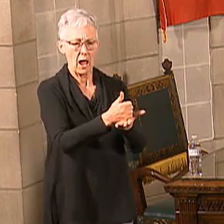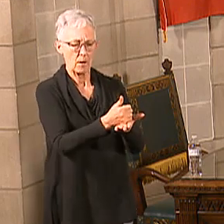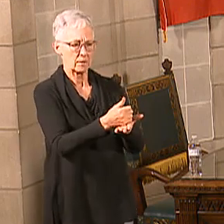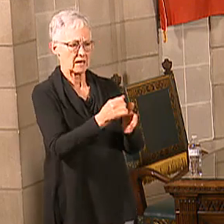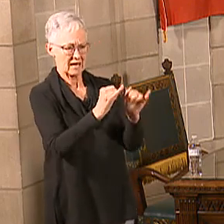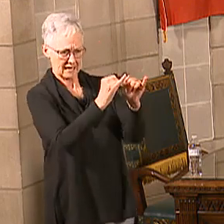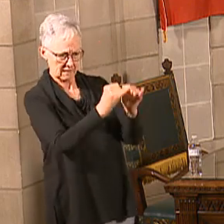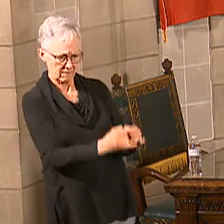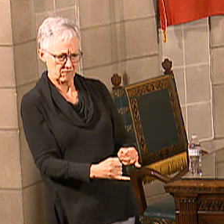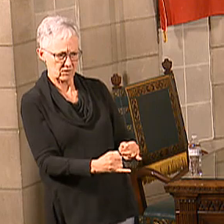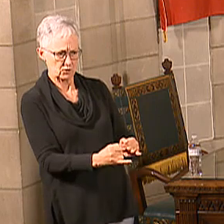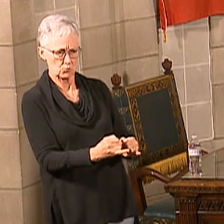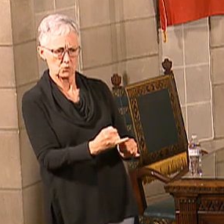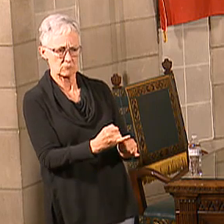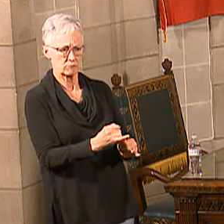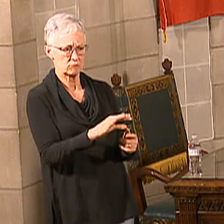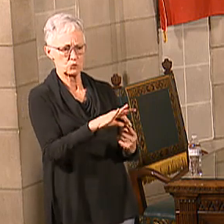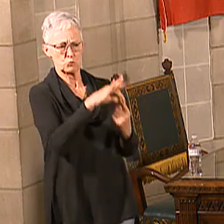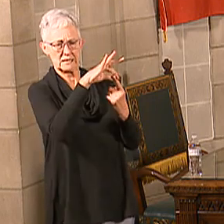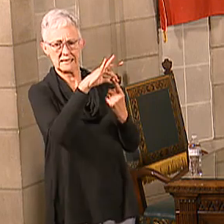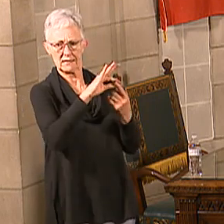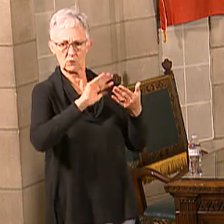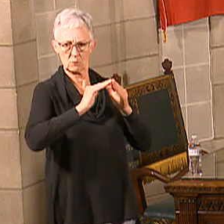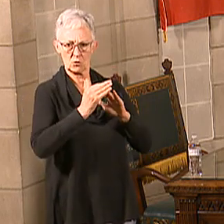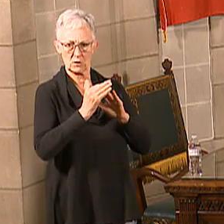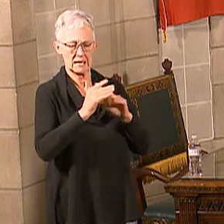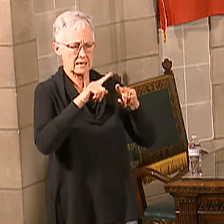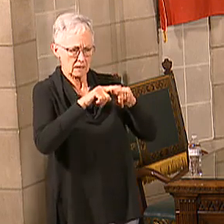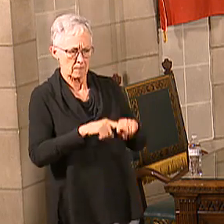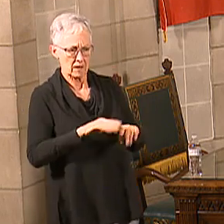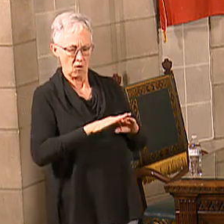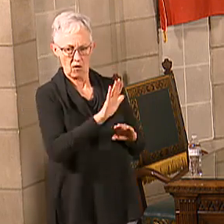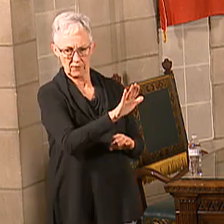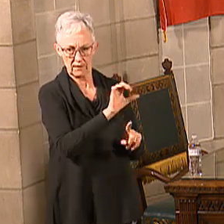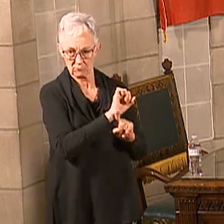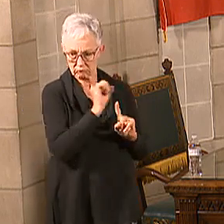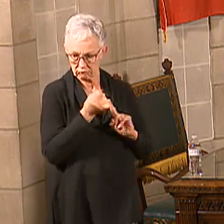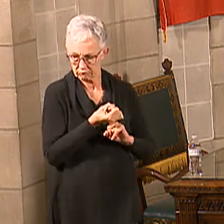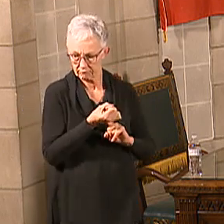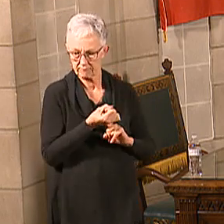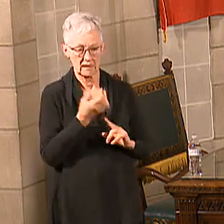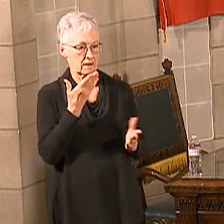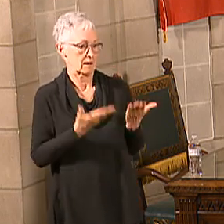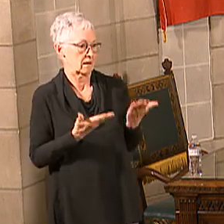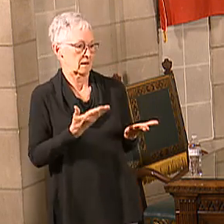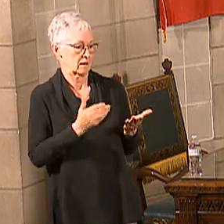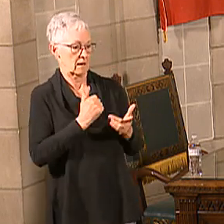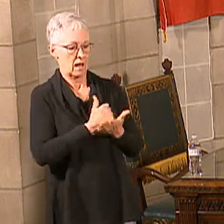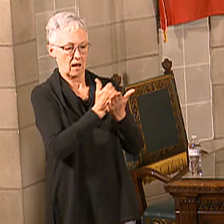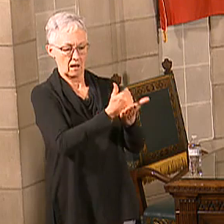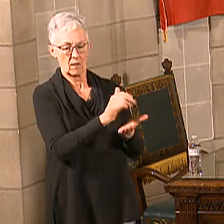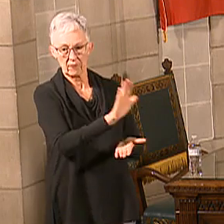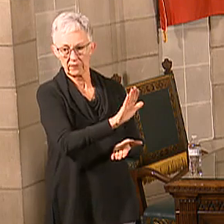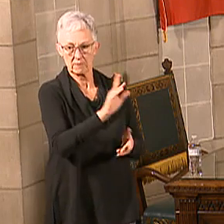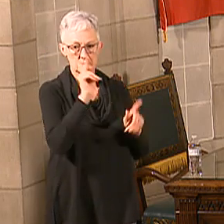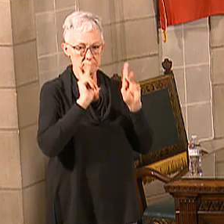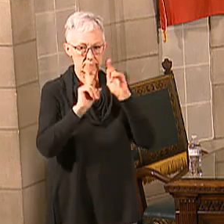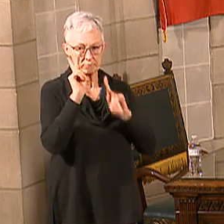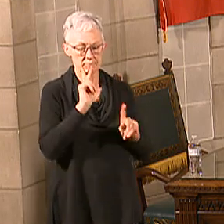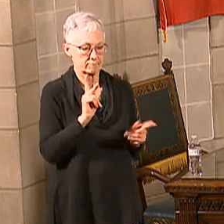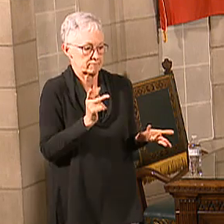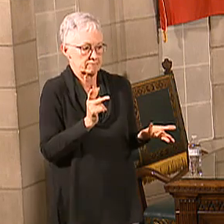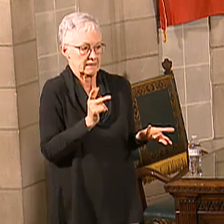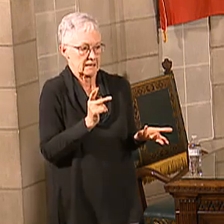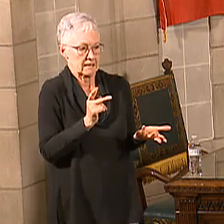upon their unique and particular circumstances. Now, this could be helping their citizens meet needs for